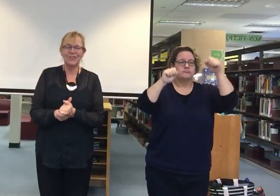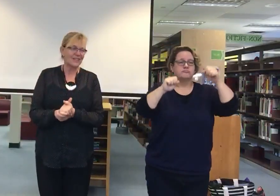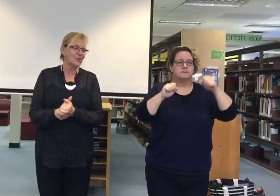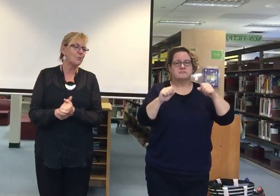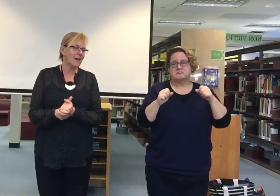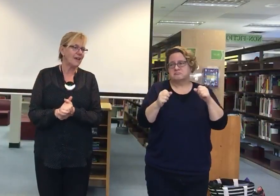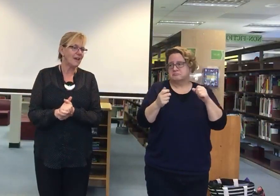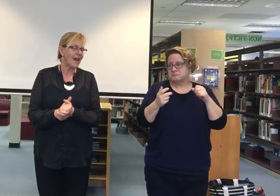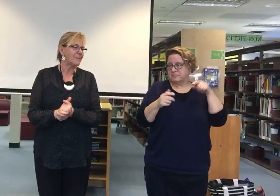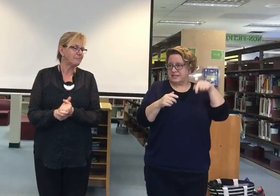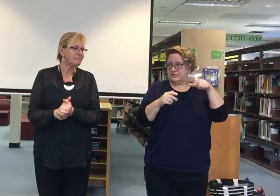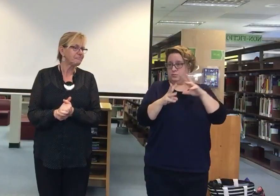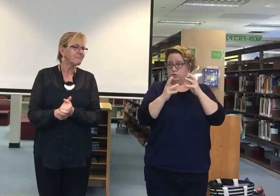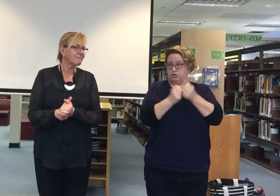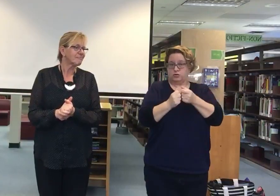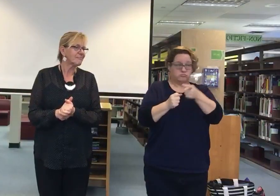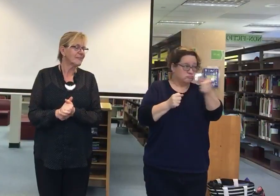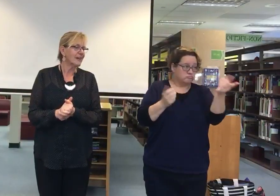you know, they too may